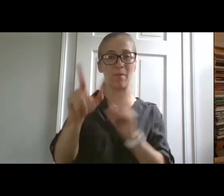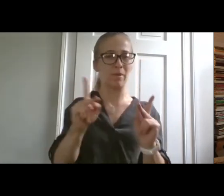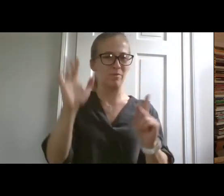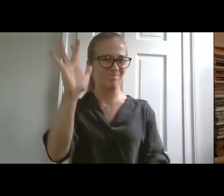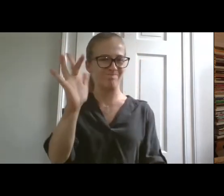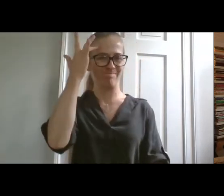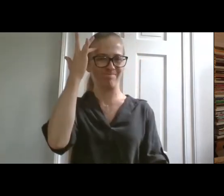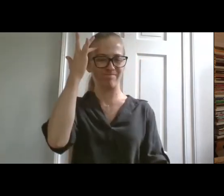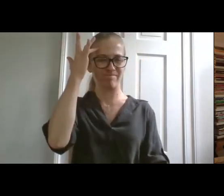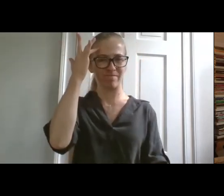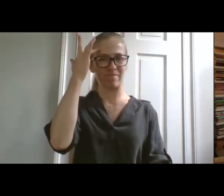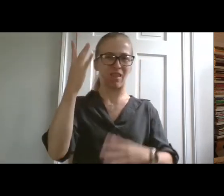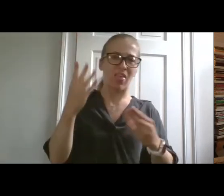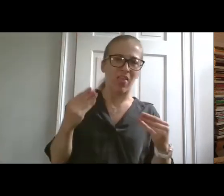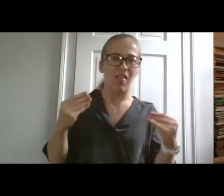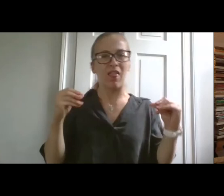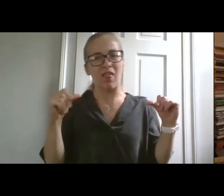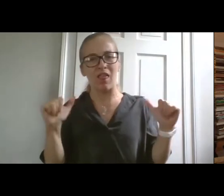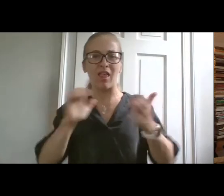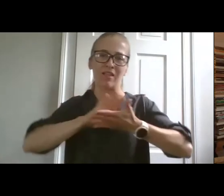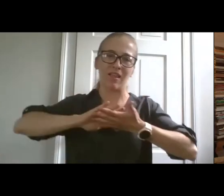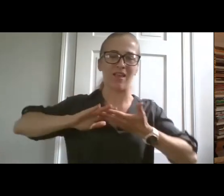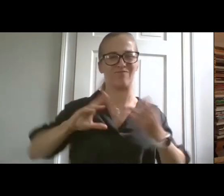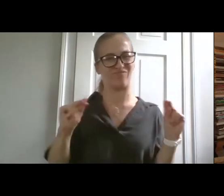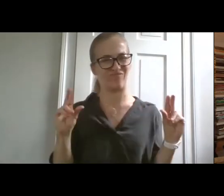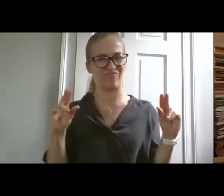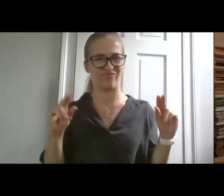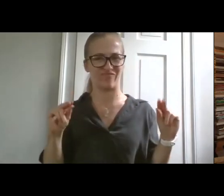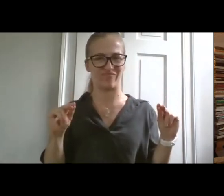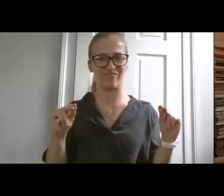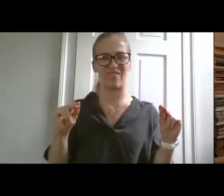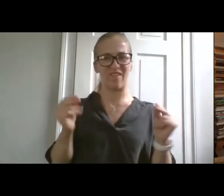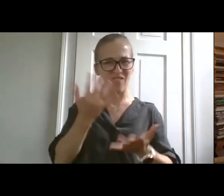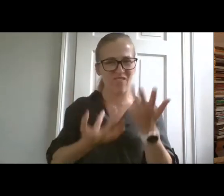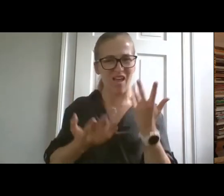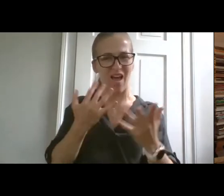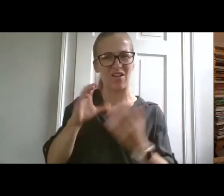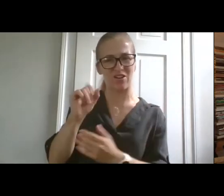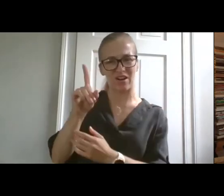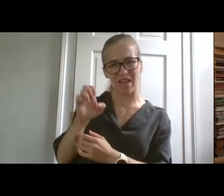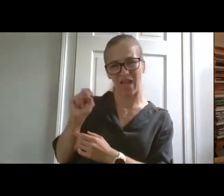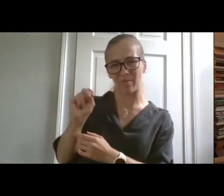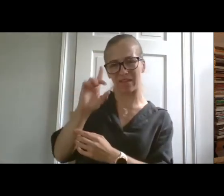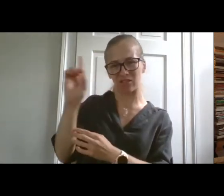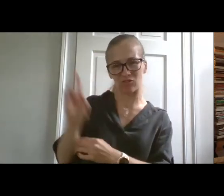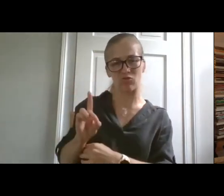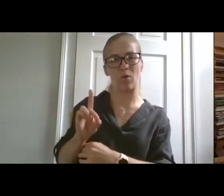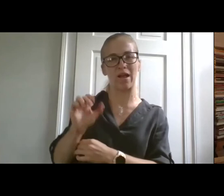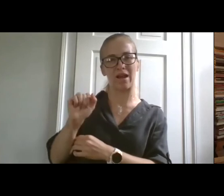being soothed. Racial tension, brutal war, fires in Camden, Detroit, Asbury